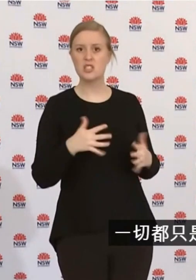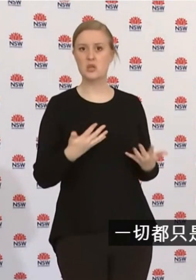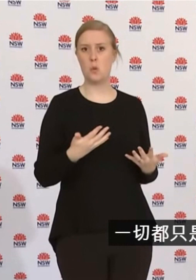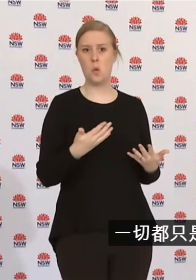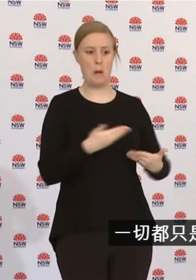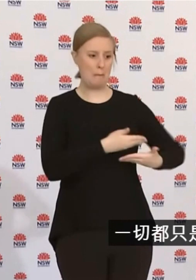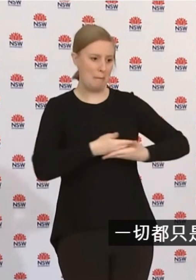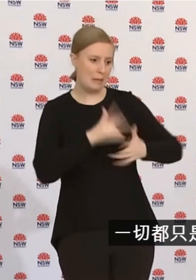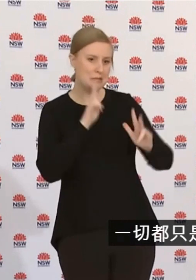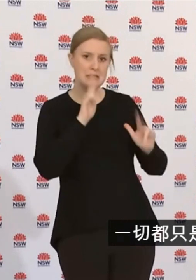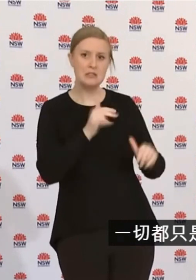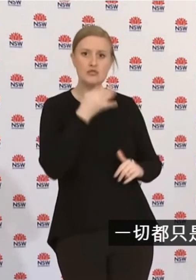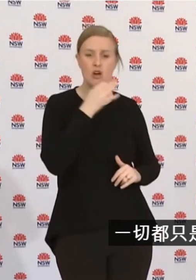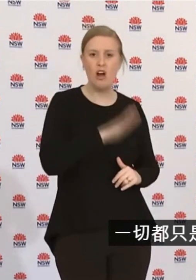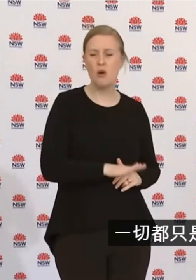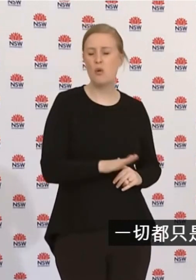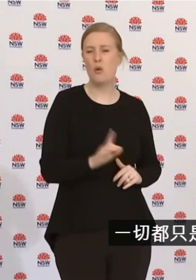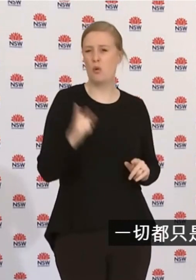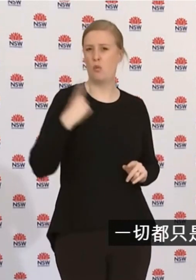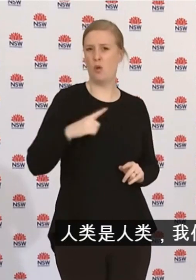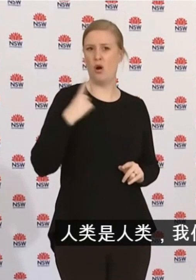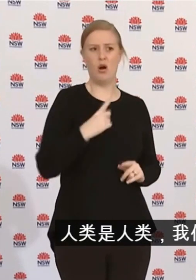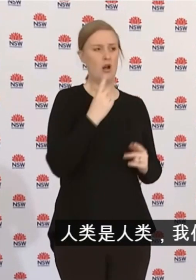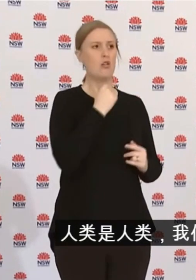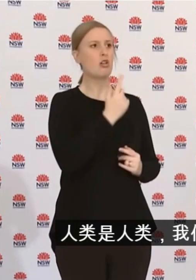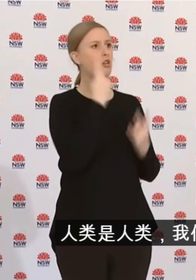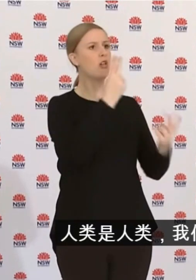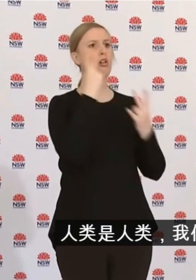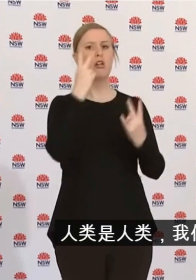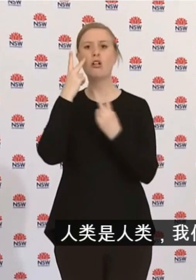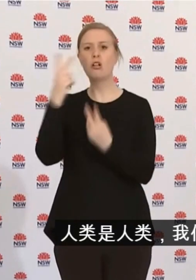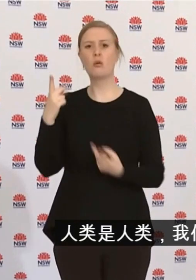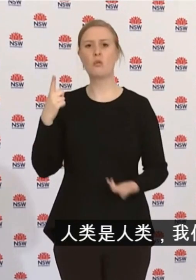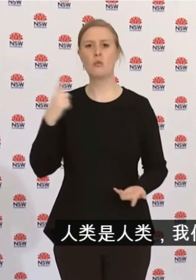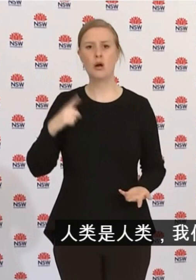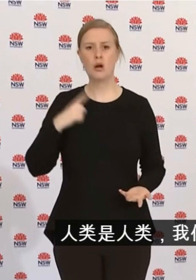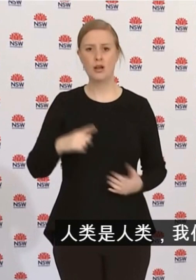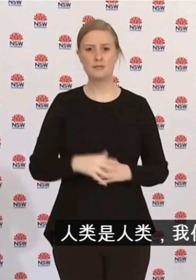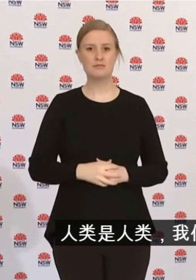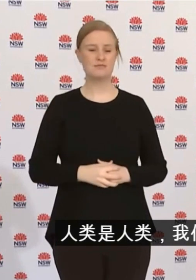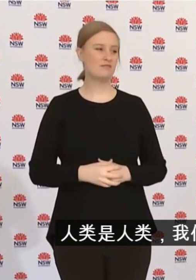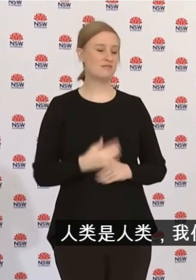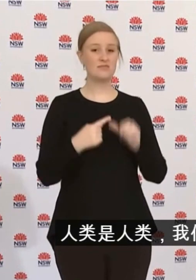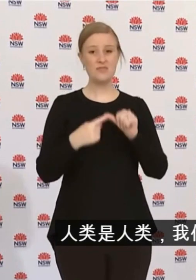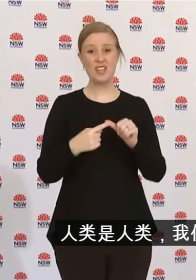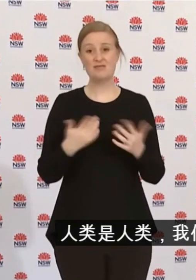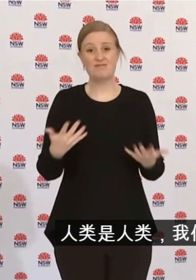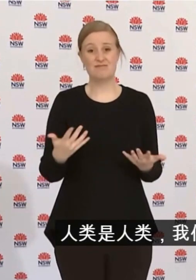Everything. It's just everything. And people, I think human beings are human beings. We love being with our family and our